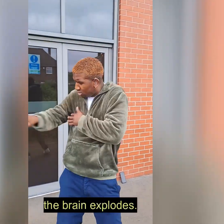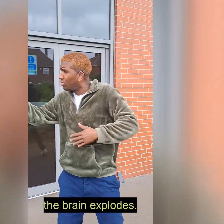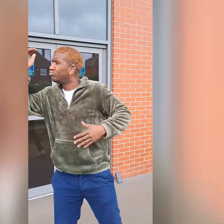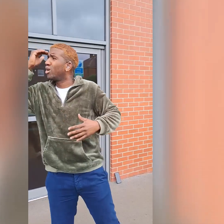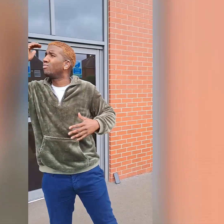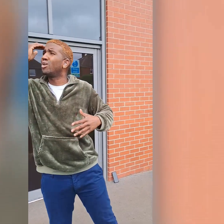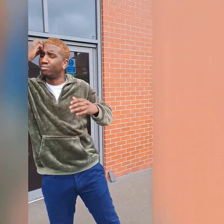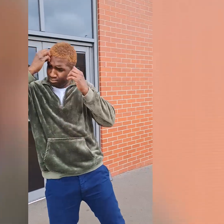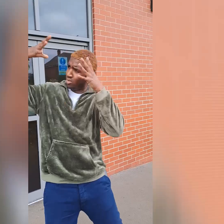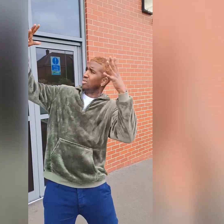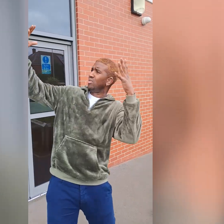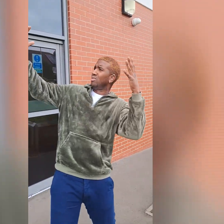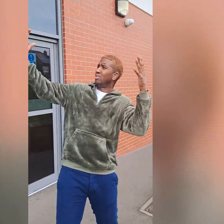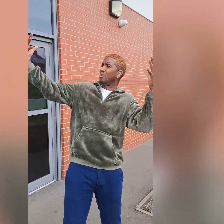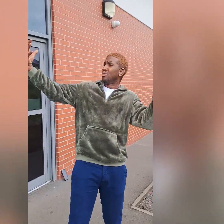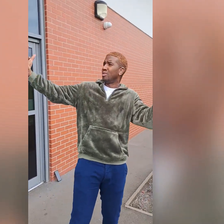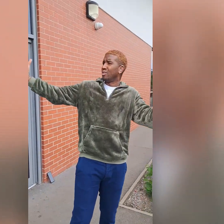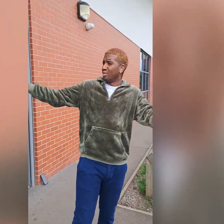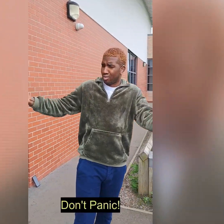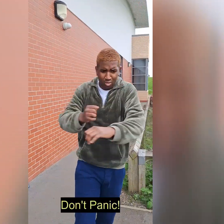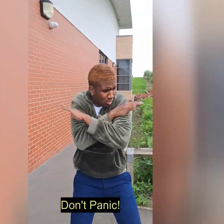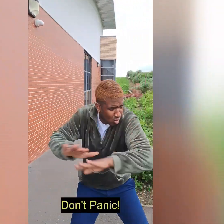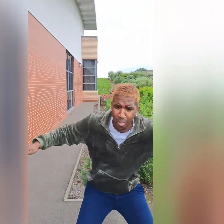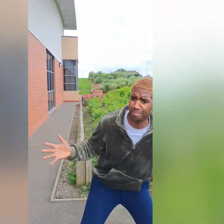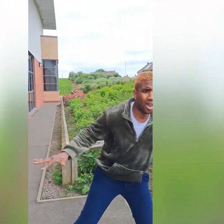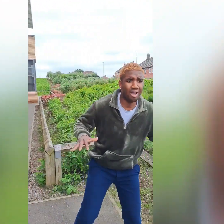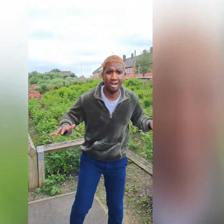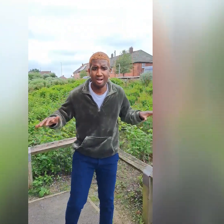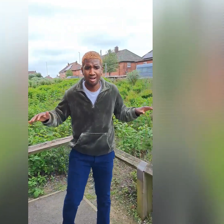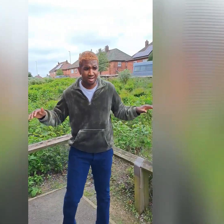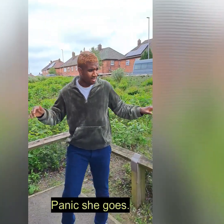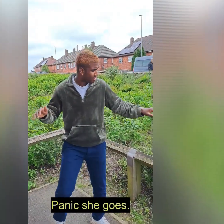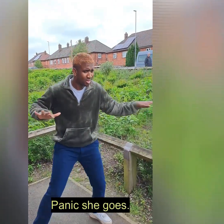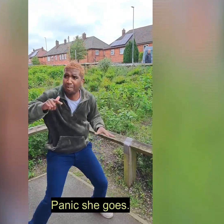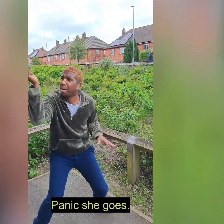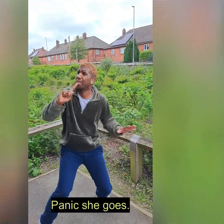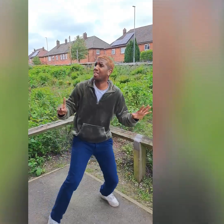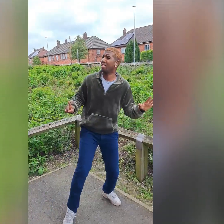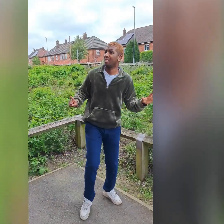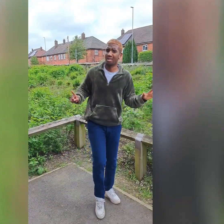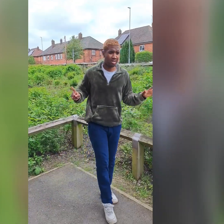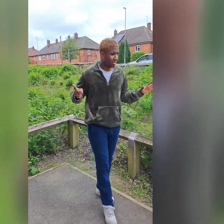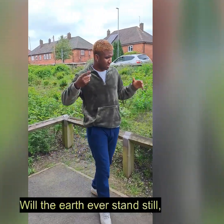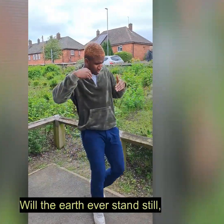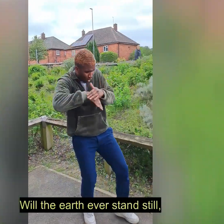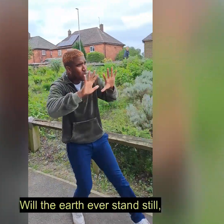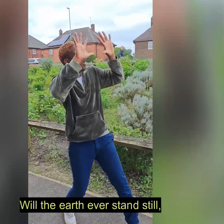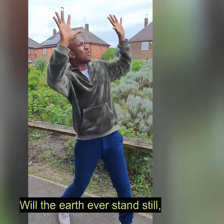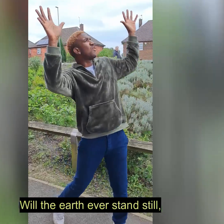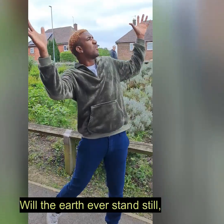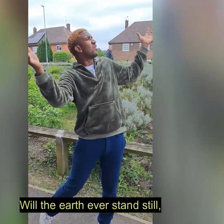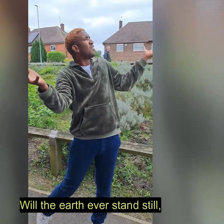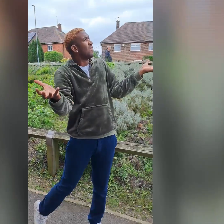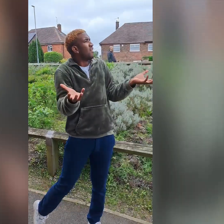brain explodes. Don't panic. Panic she goes. Will the earth